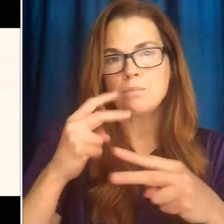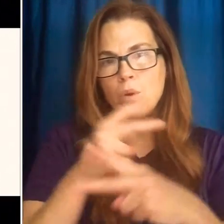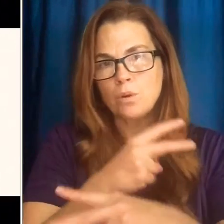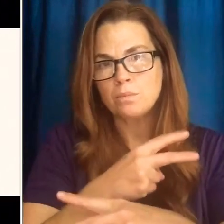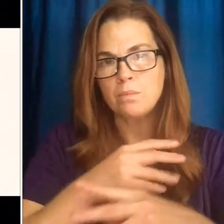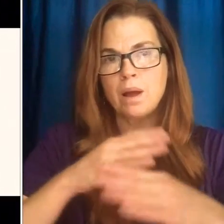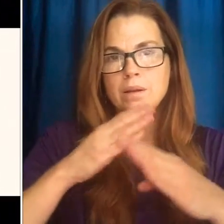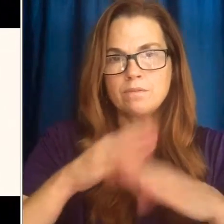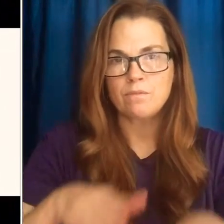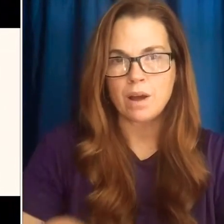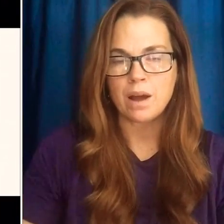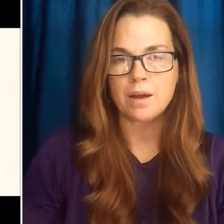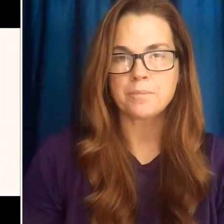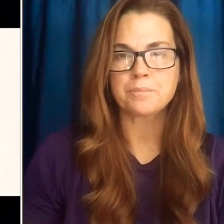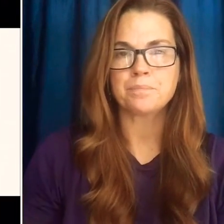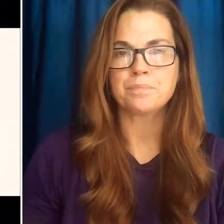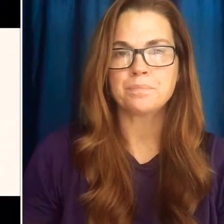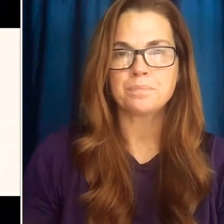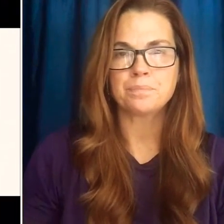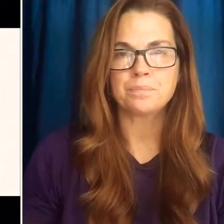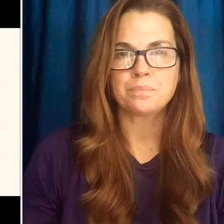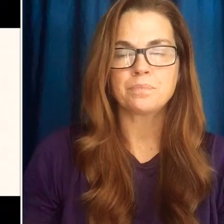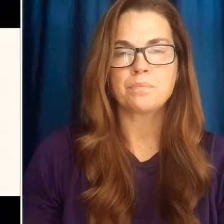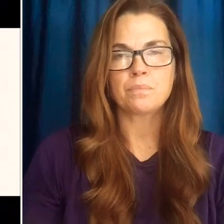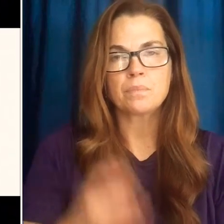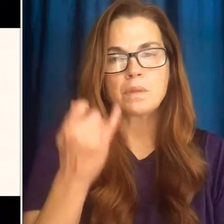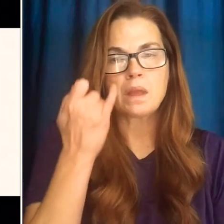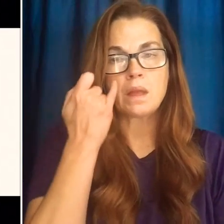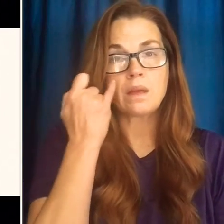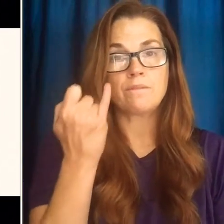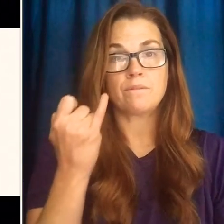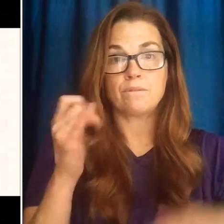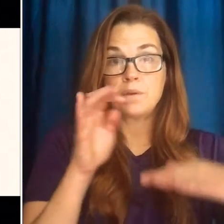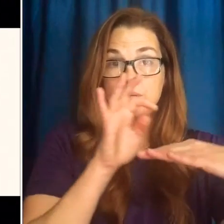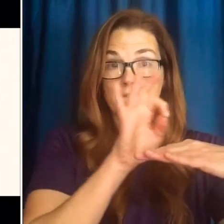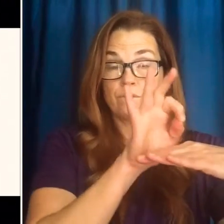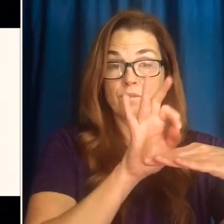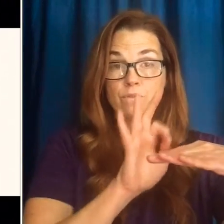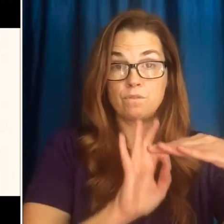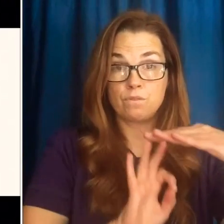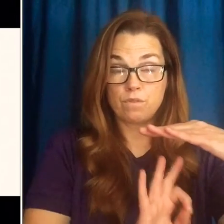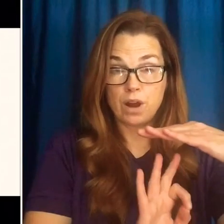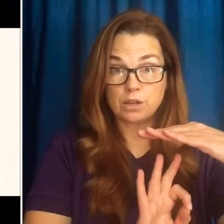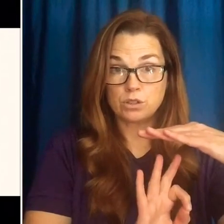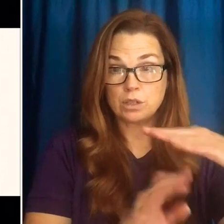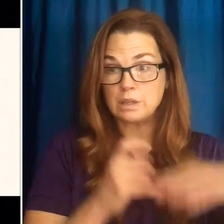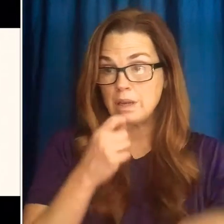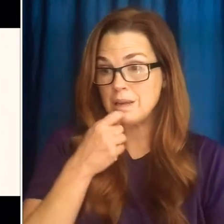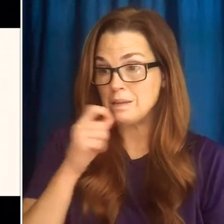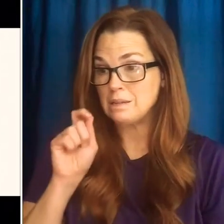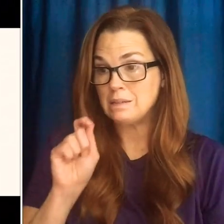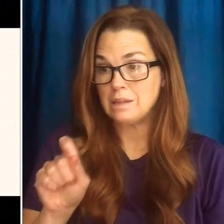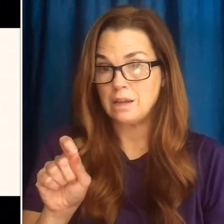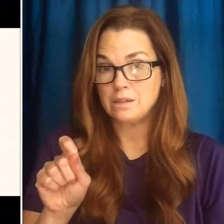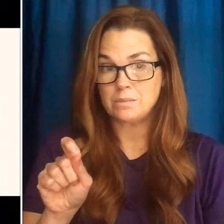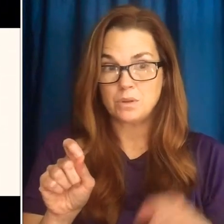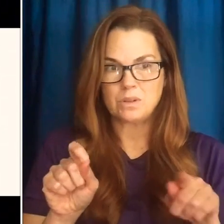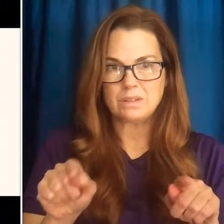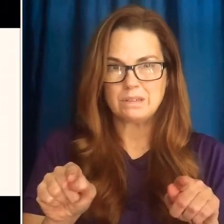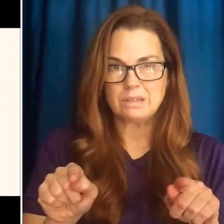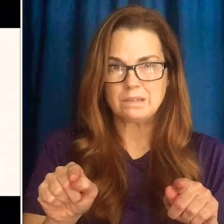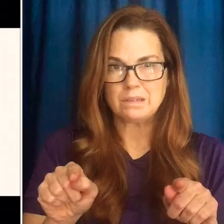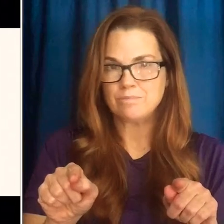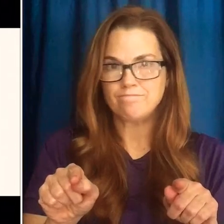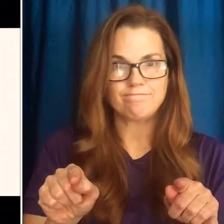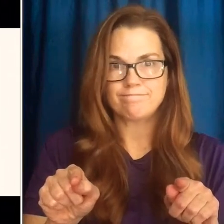a fraction and a decimal, I won't be able to do those operations. So I